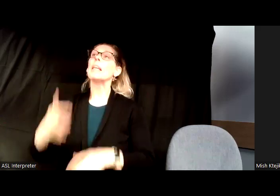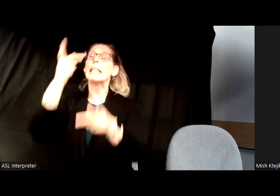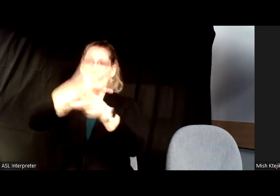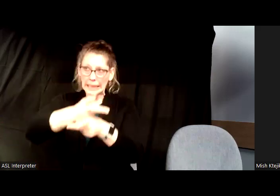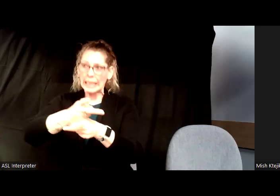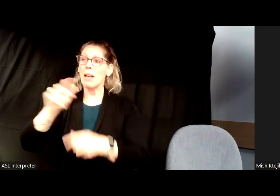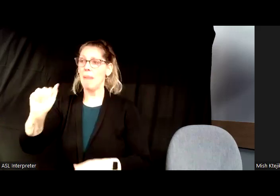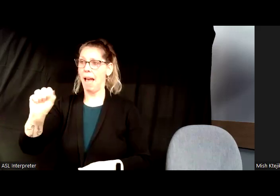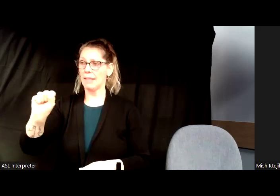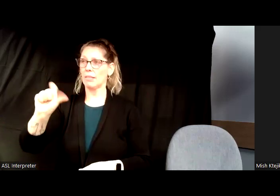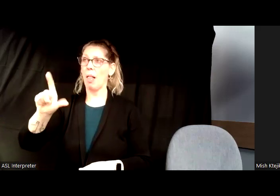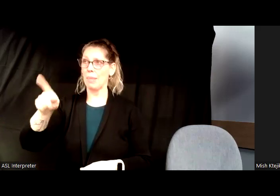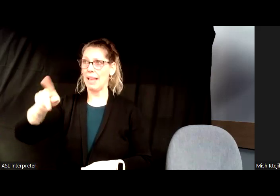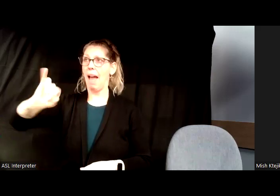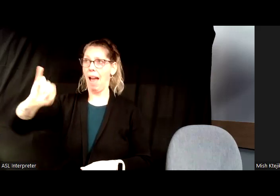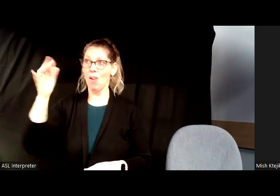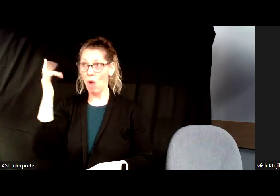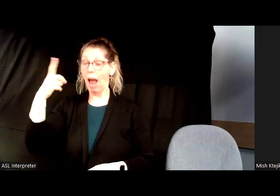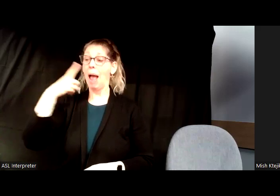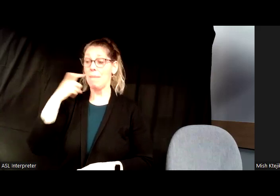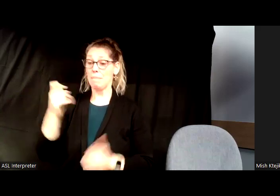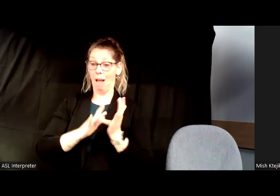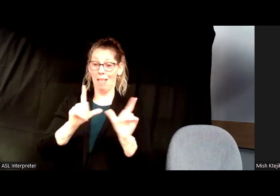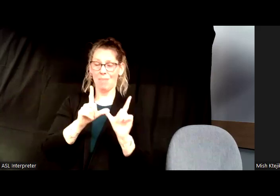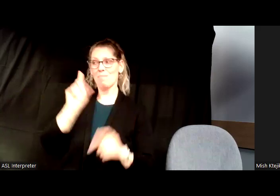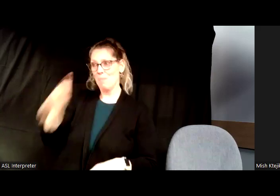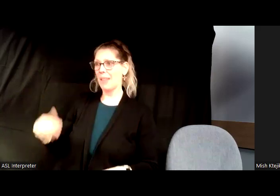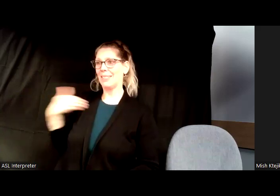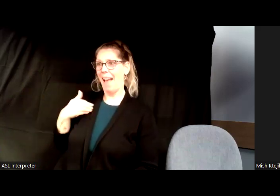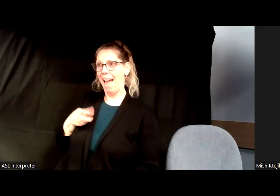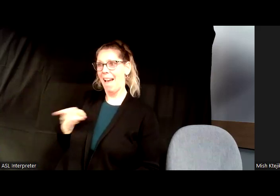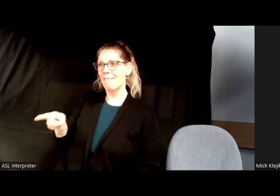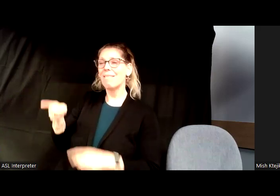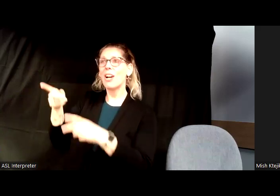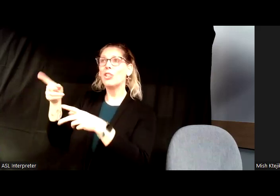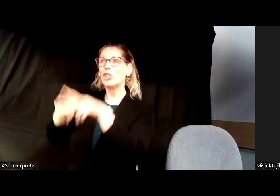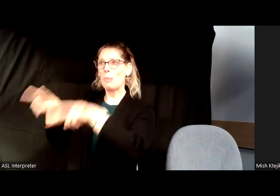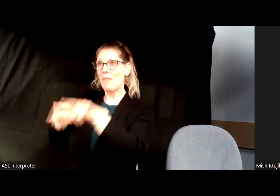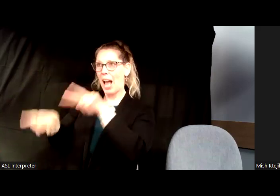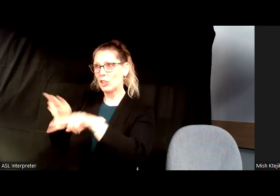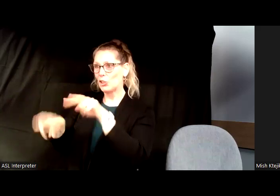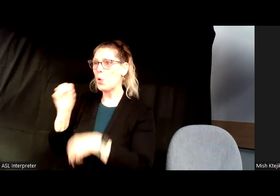I think we should keep the ASLPI because in order to have a medical license, you already have to have a supervisory license.